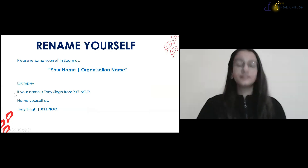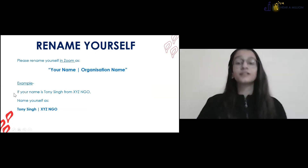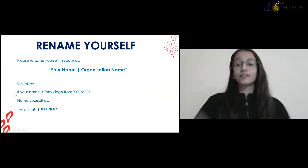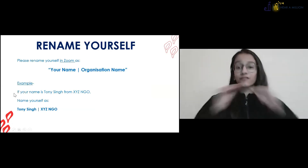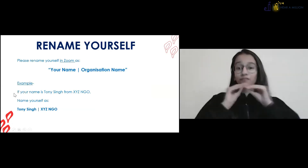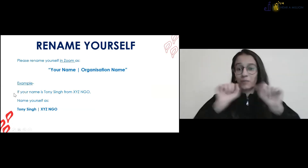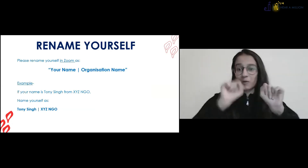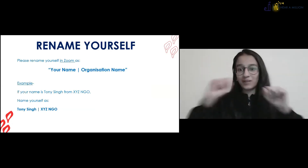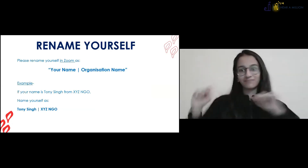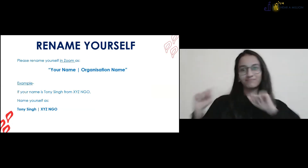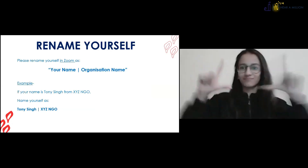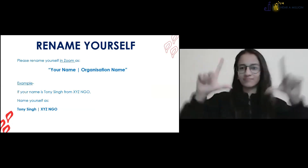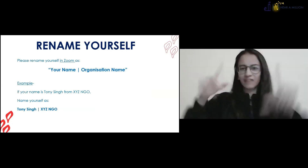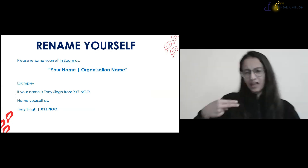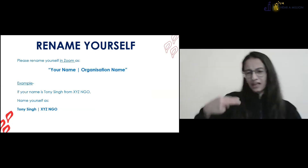Next slide, please.